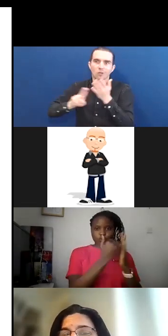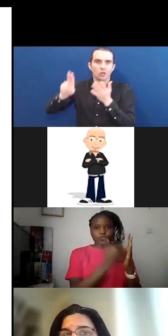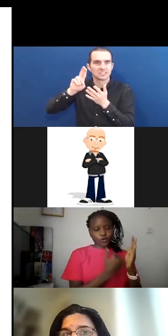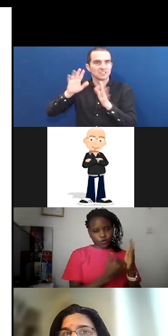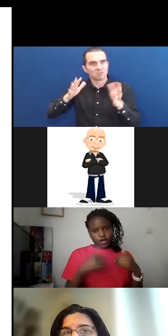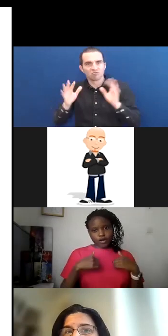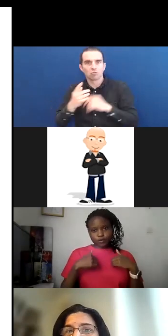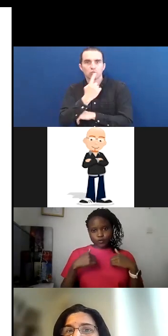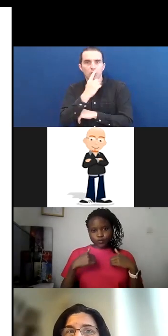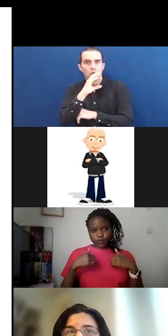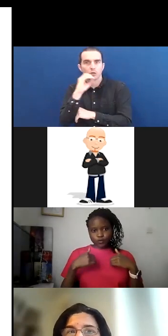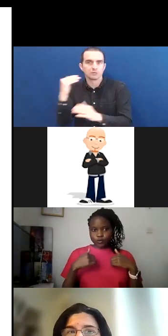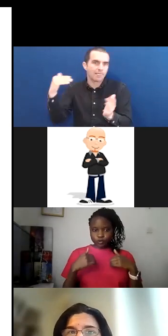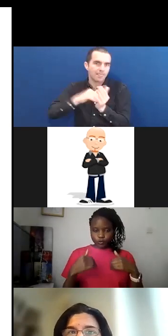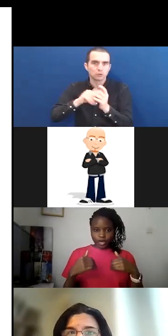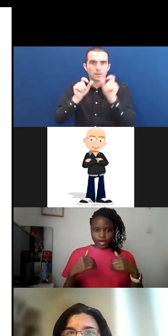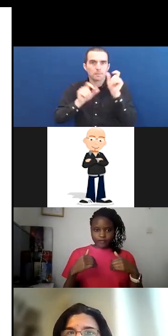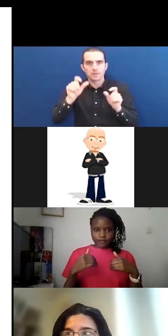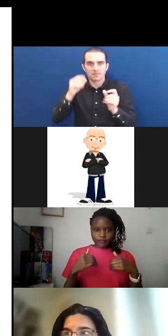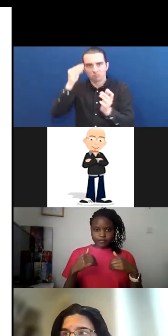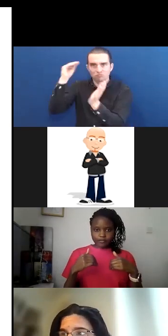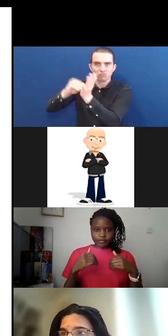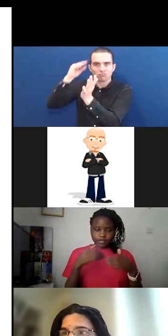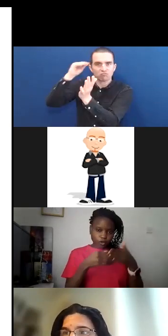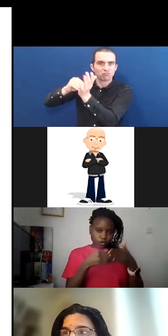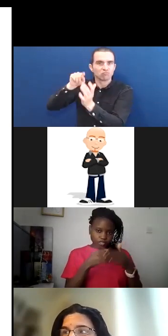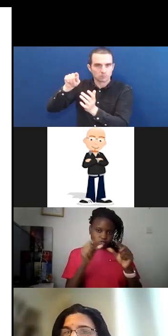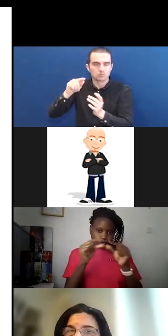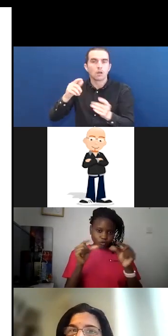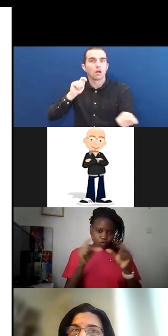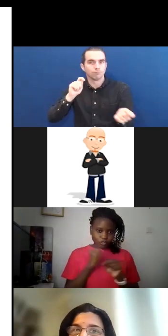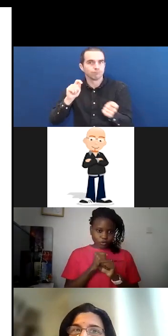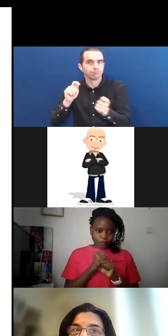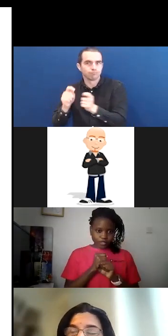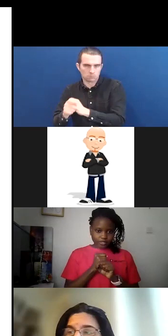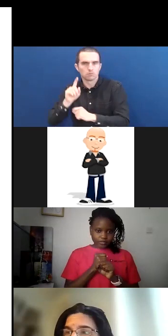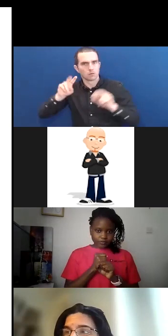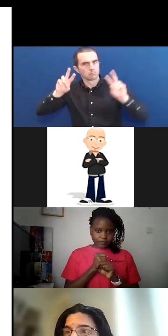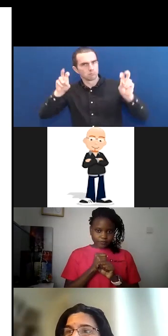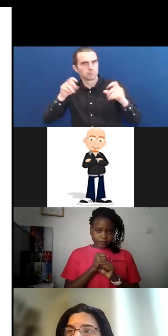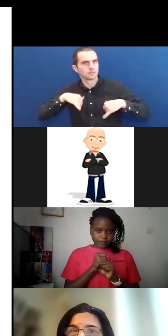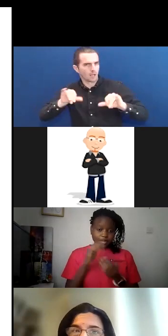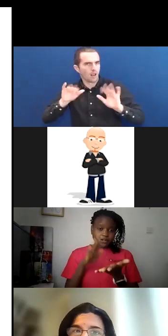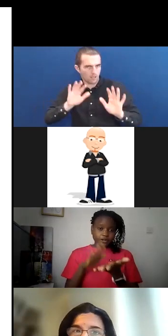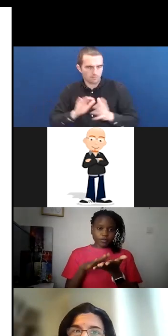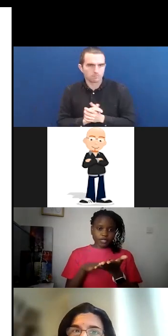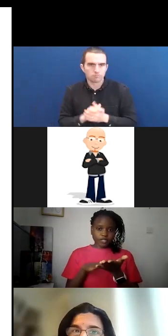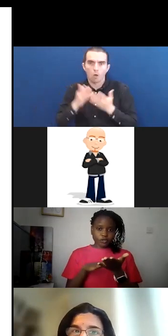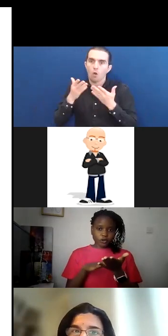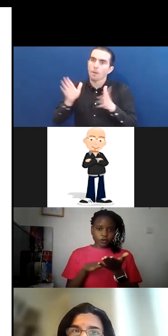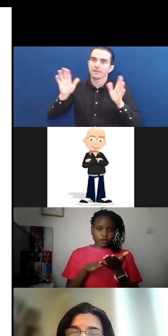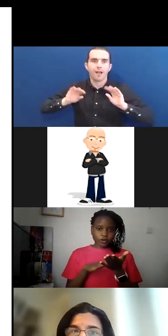normative instrument. So this is the closest UNESCO gets to making laws. It's an instrument, a recommendation where member states